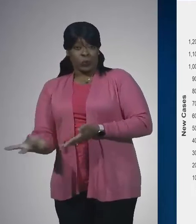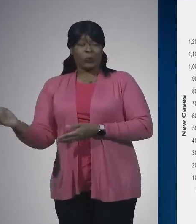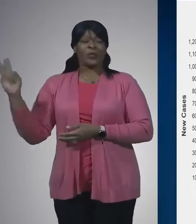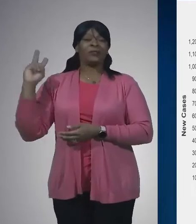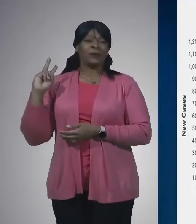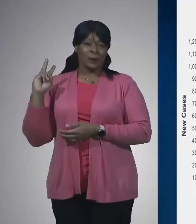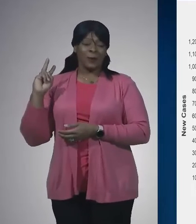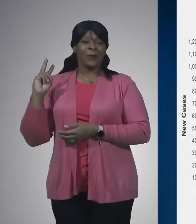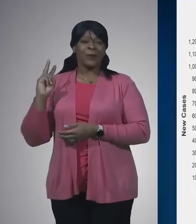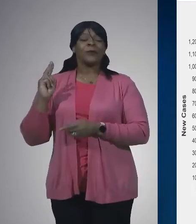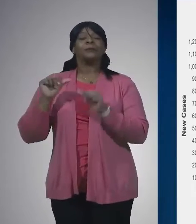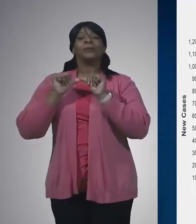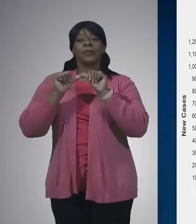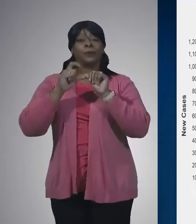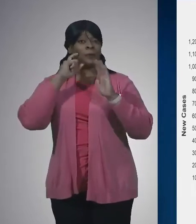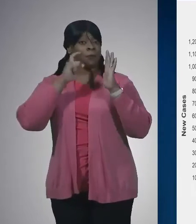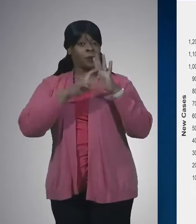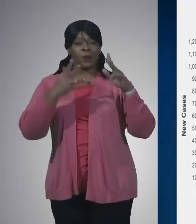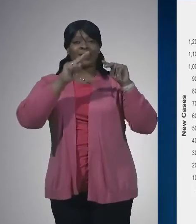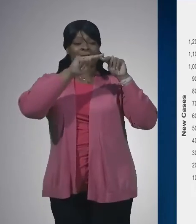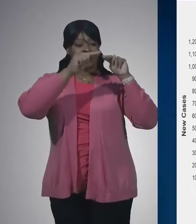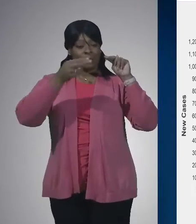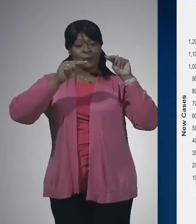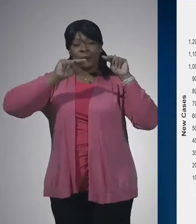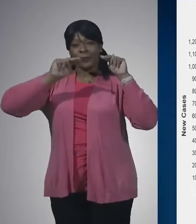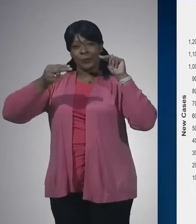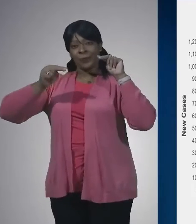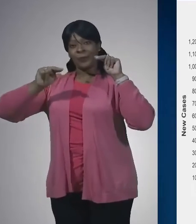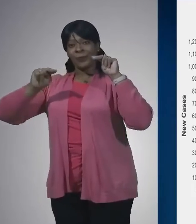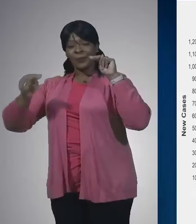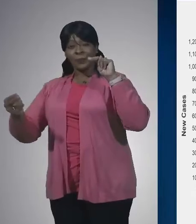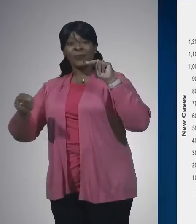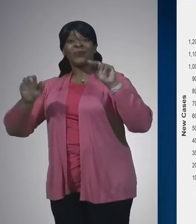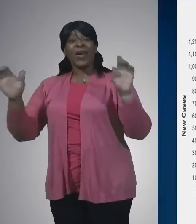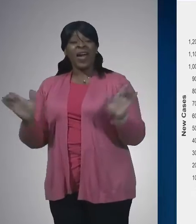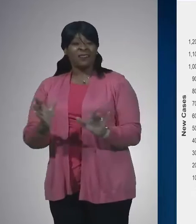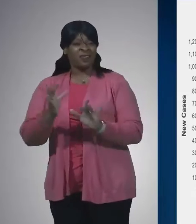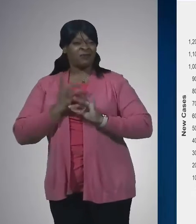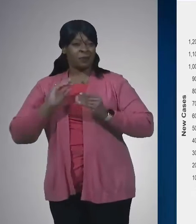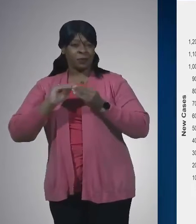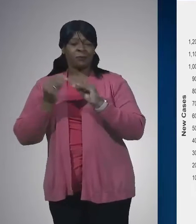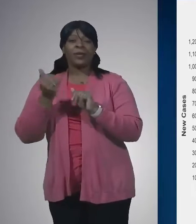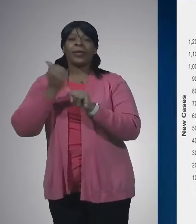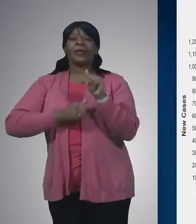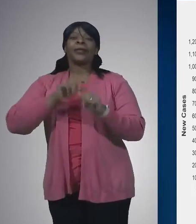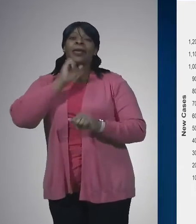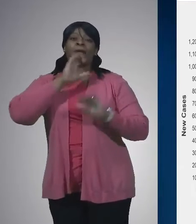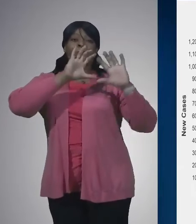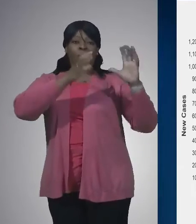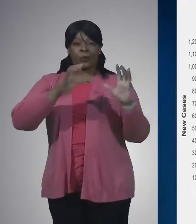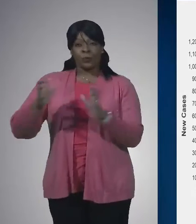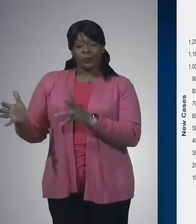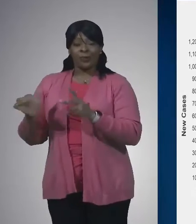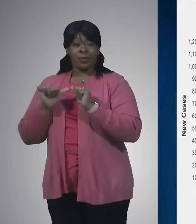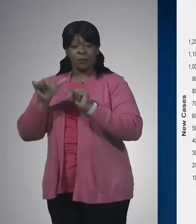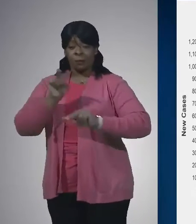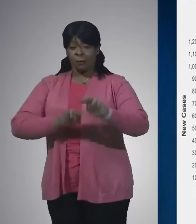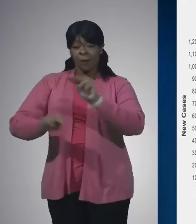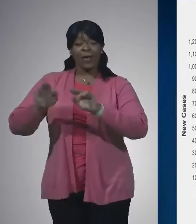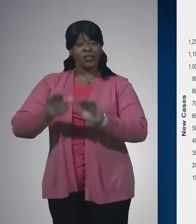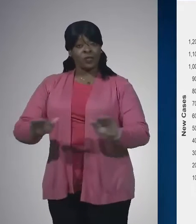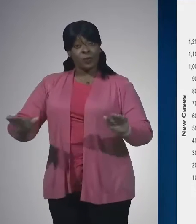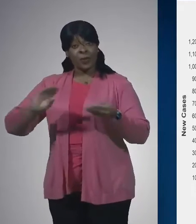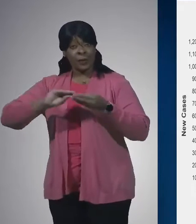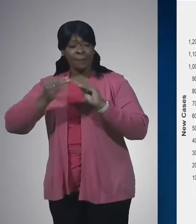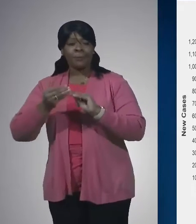ago. We continue to see a downward trend in active cases in every age group. We continue to watch pediatric